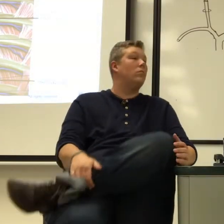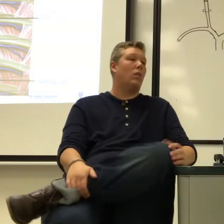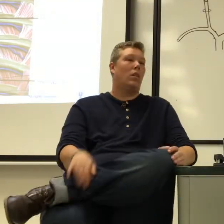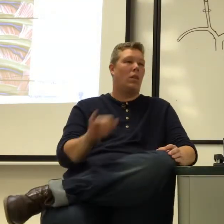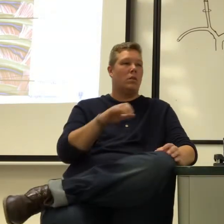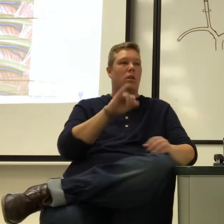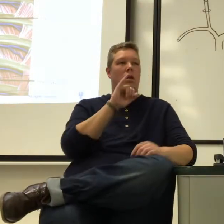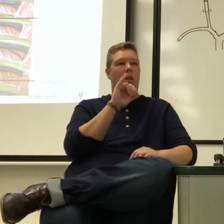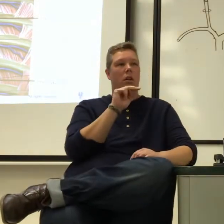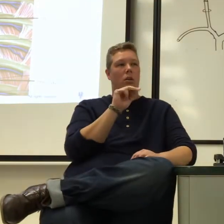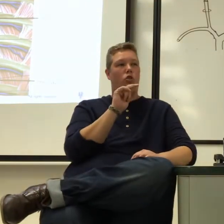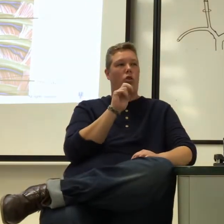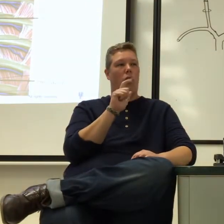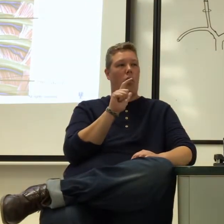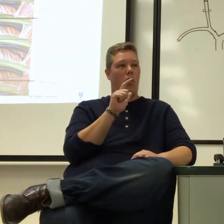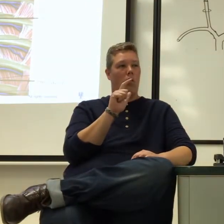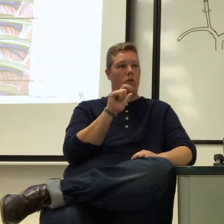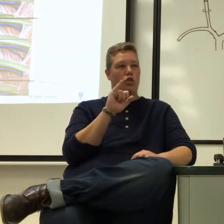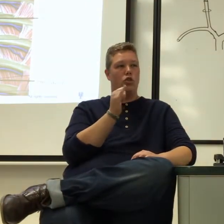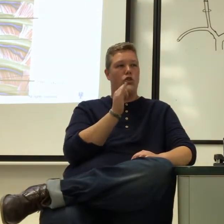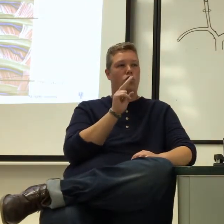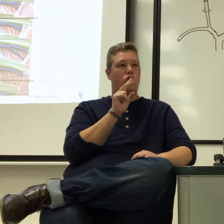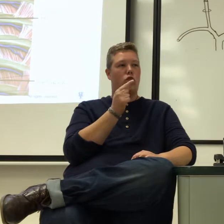Left internal